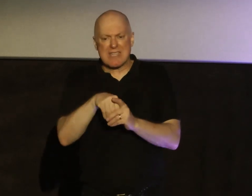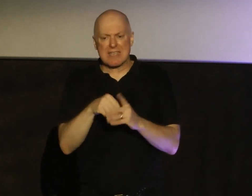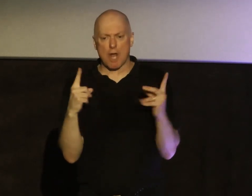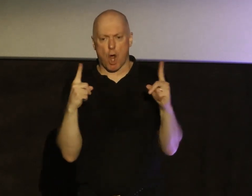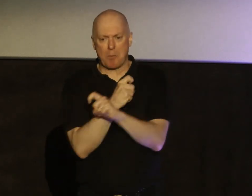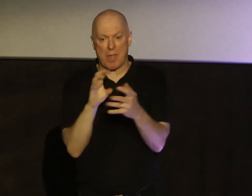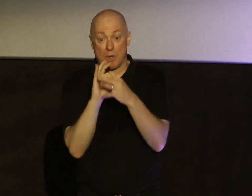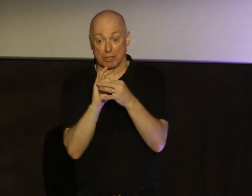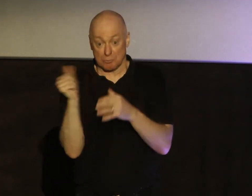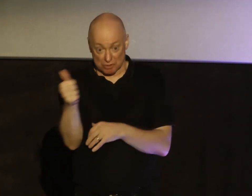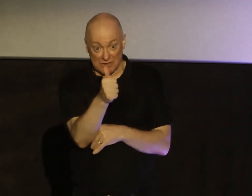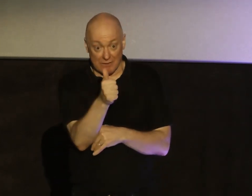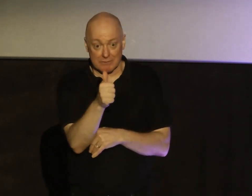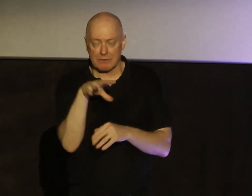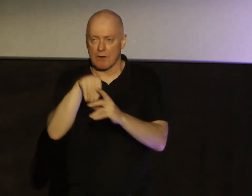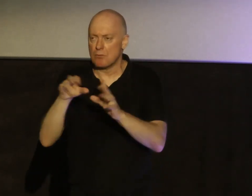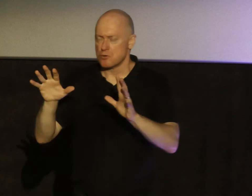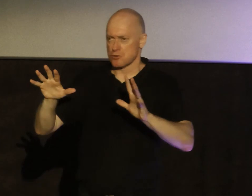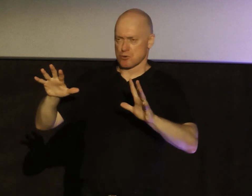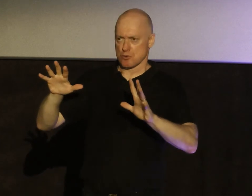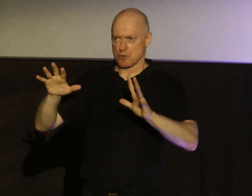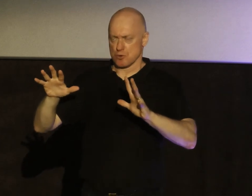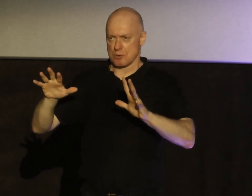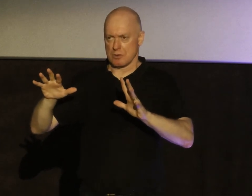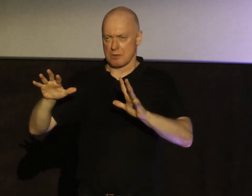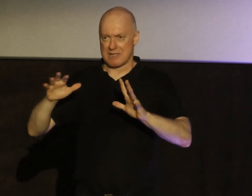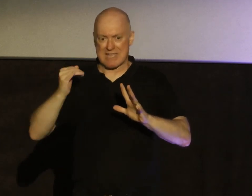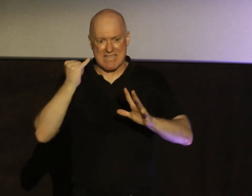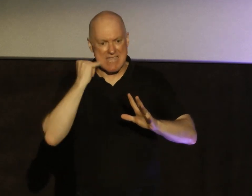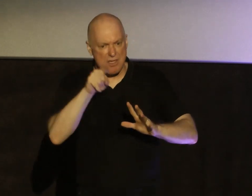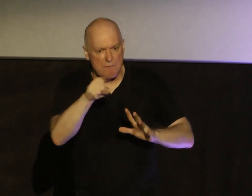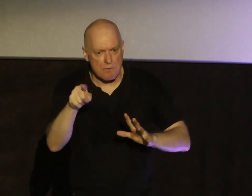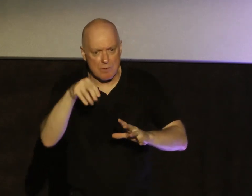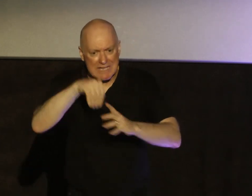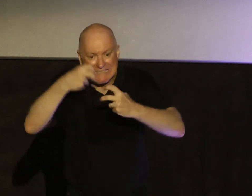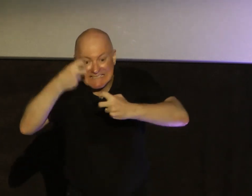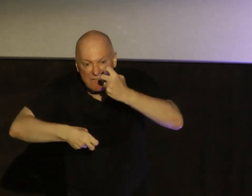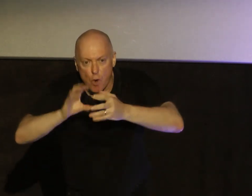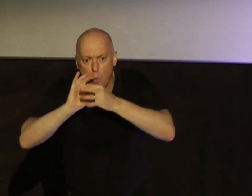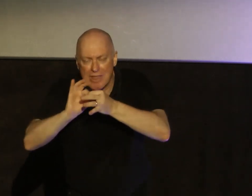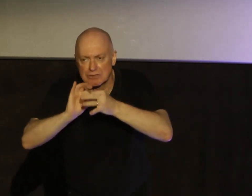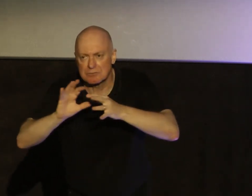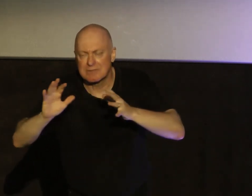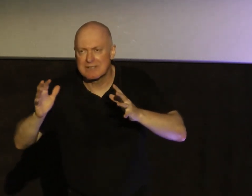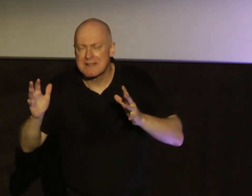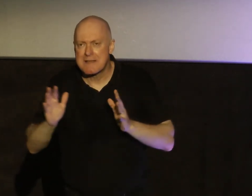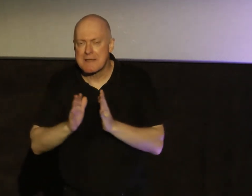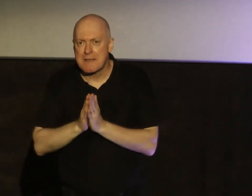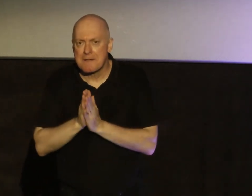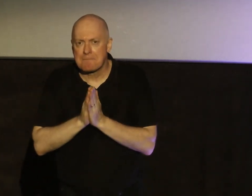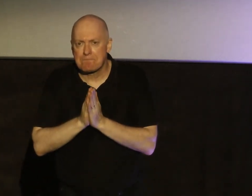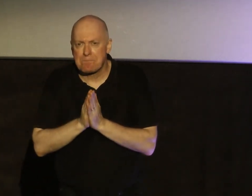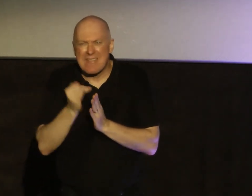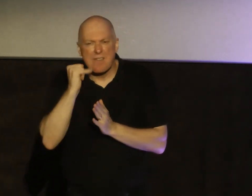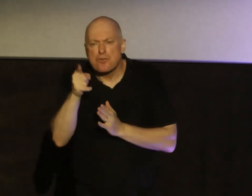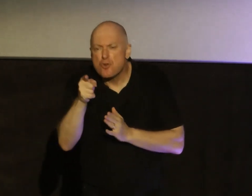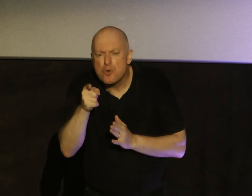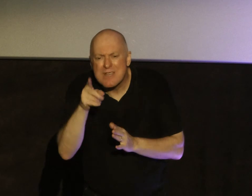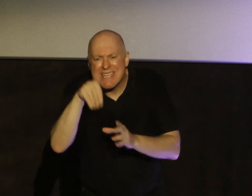complicated relationships, if you find yourself in difficult relationships, if you find yourself in relationships